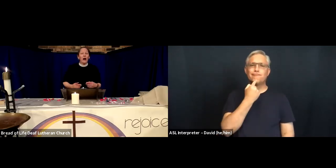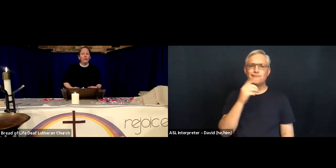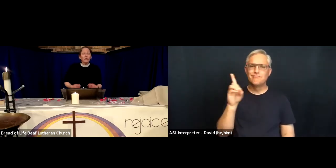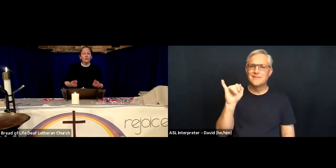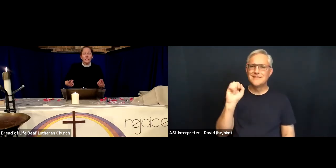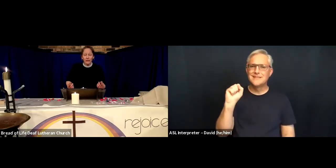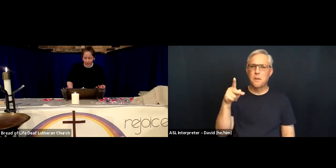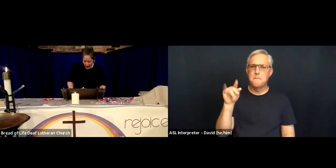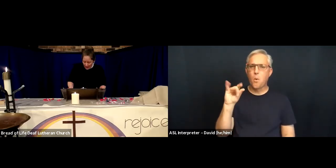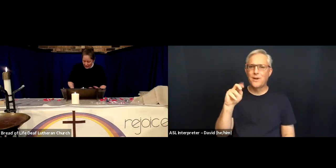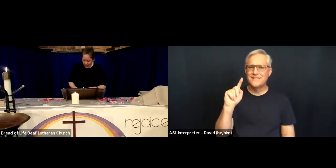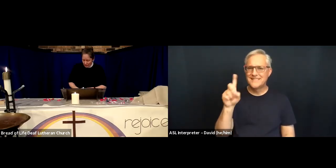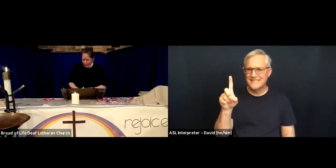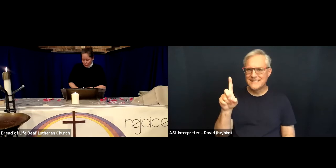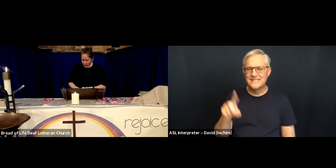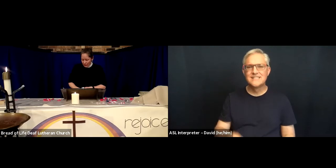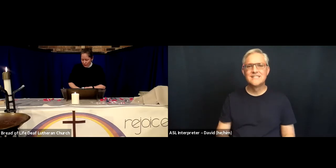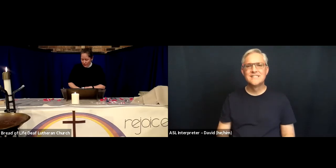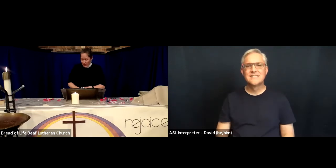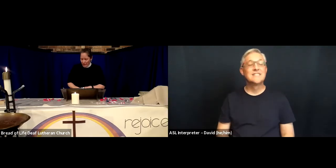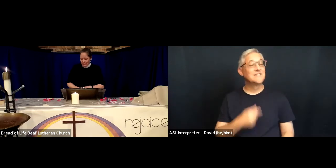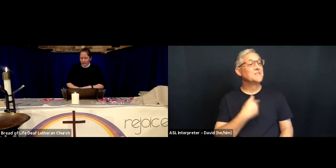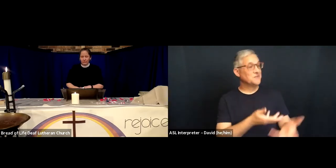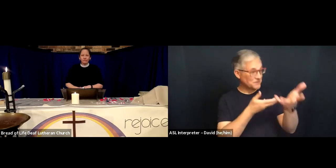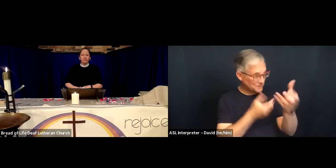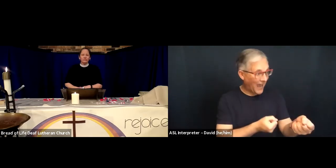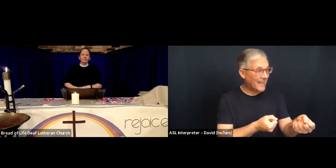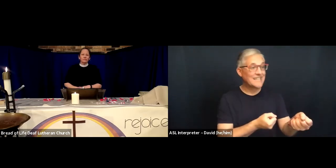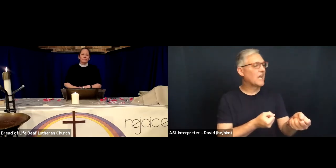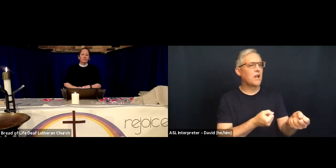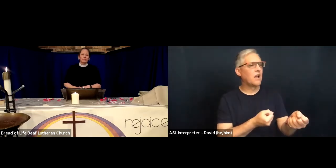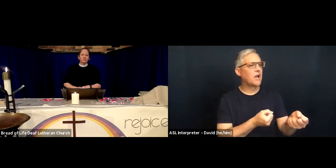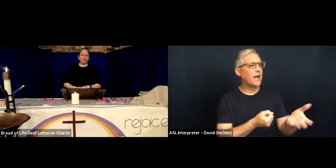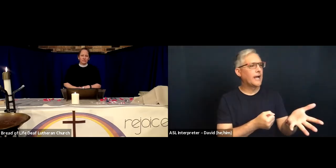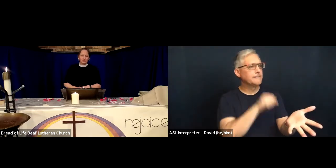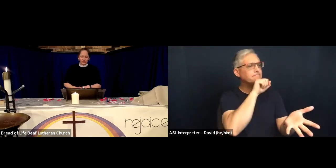When others have not been trustworthy,